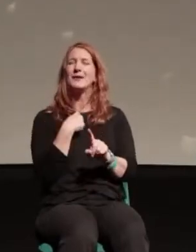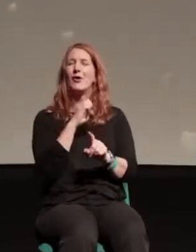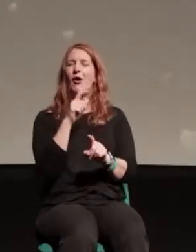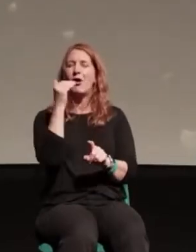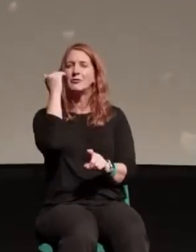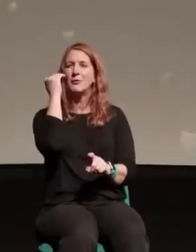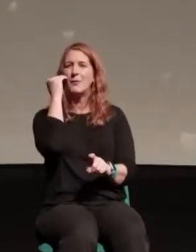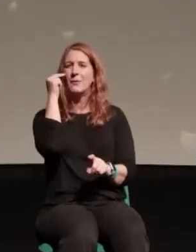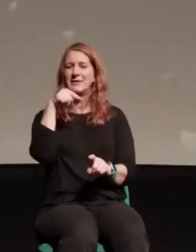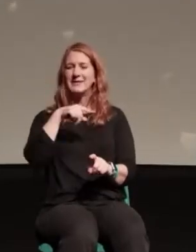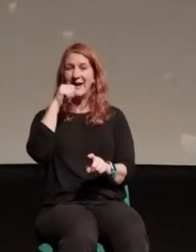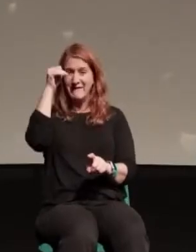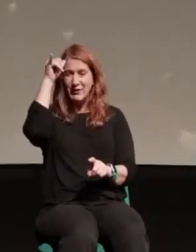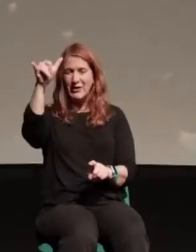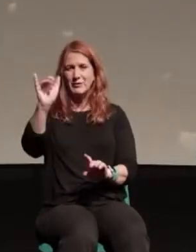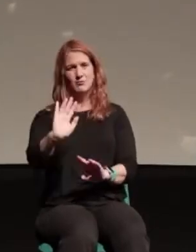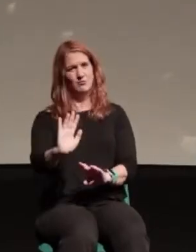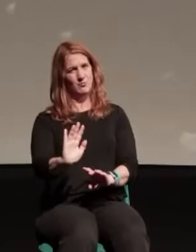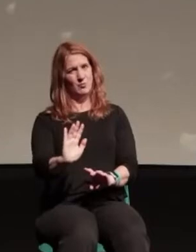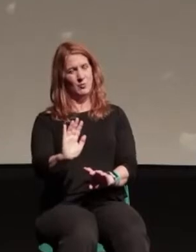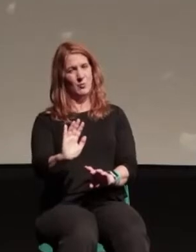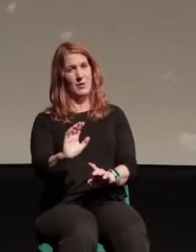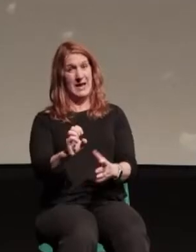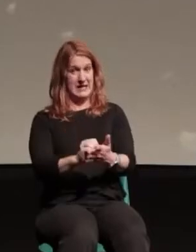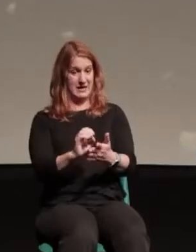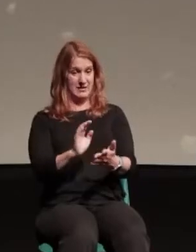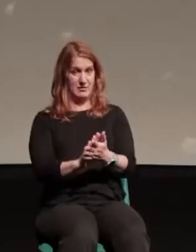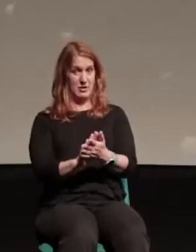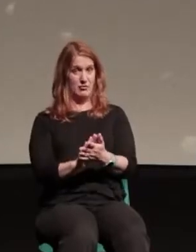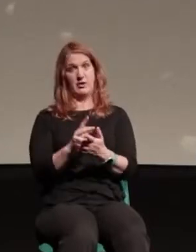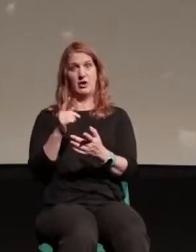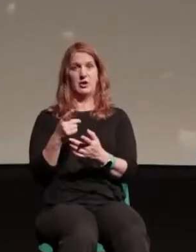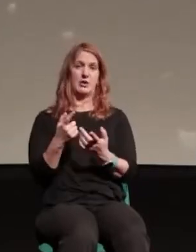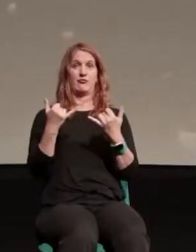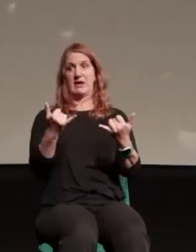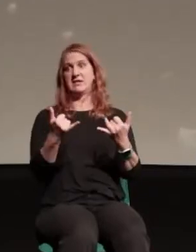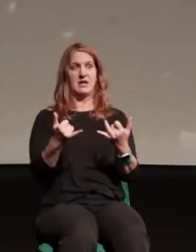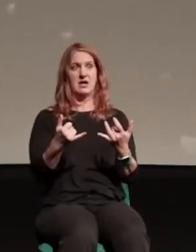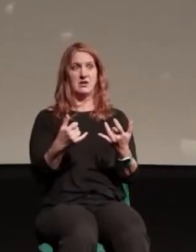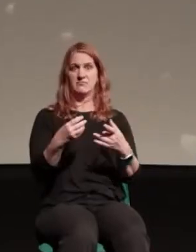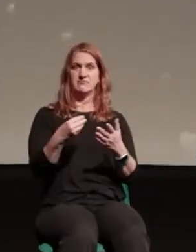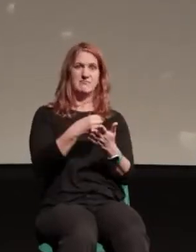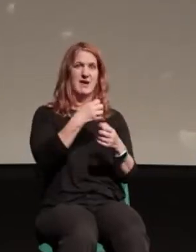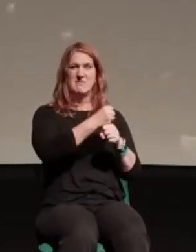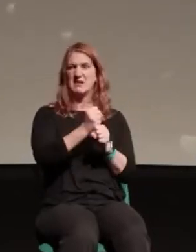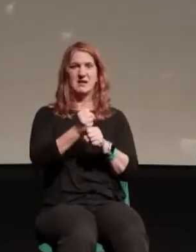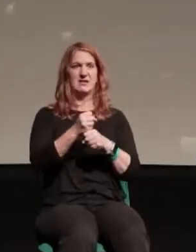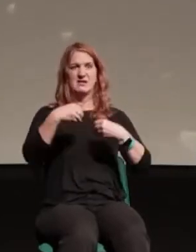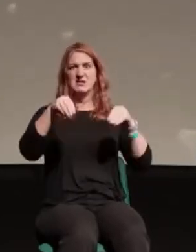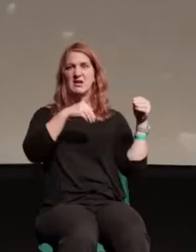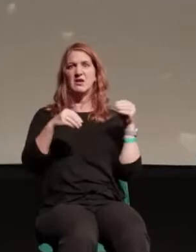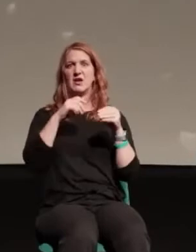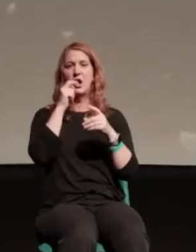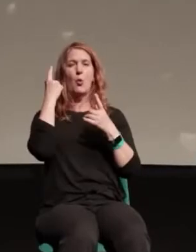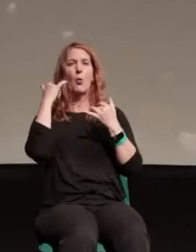this is not going to be forever. This is the documentary, gold rush, not golden ages